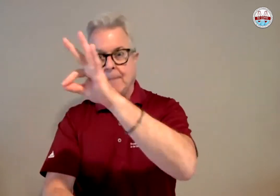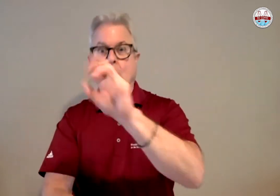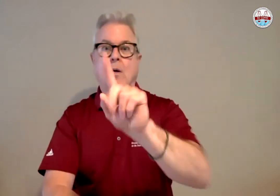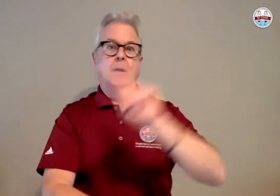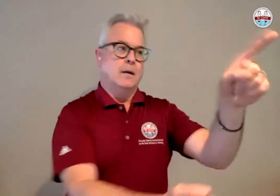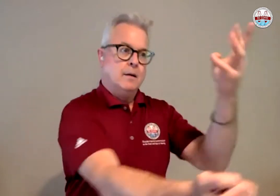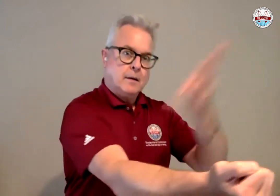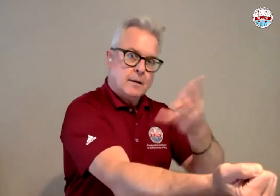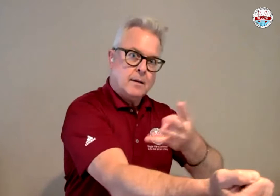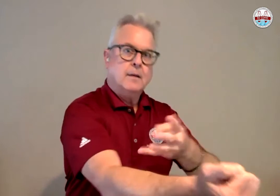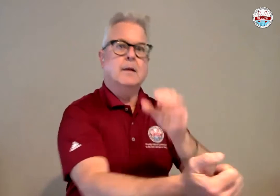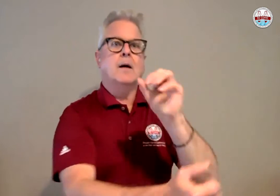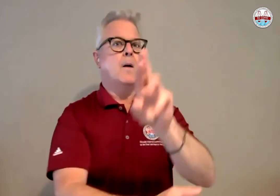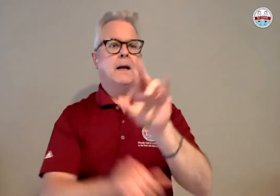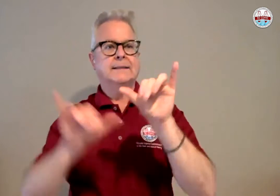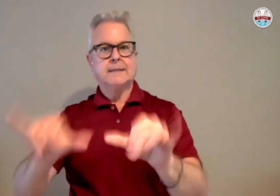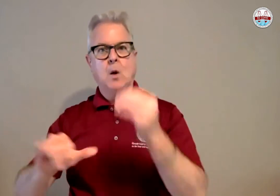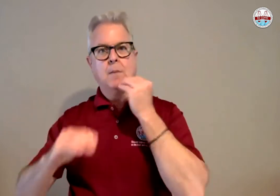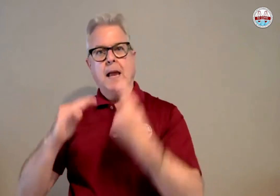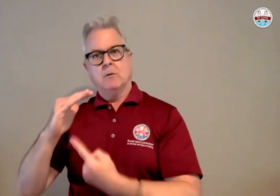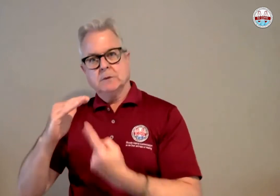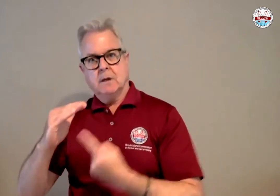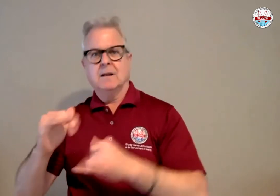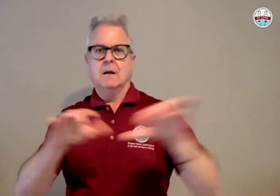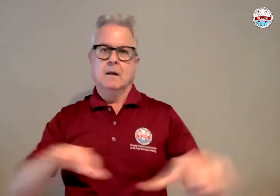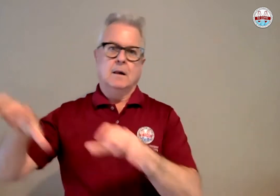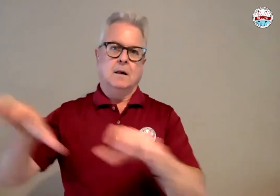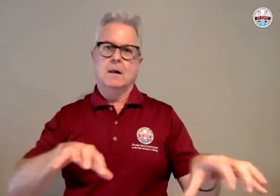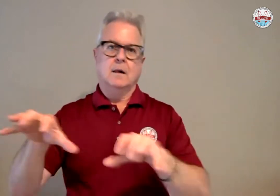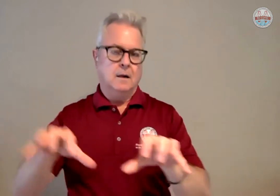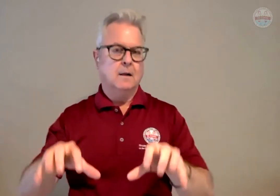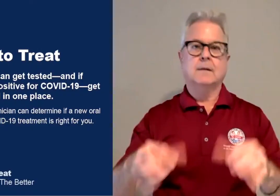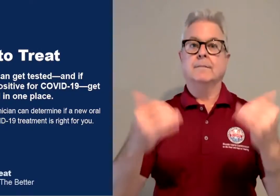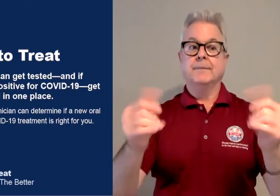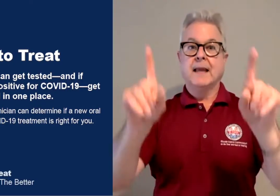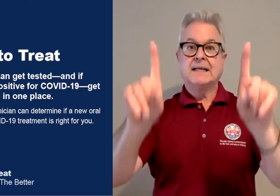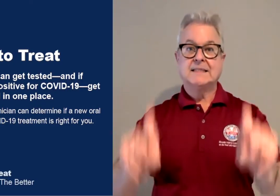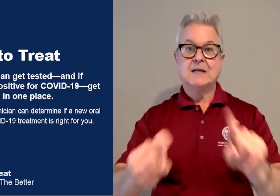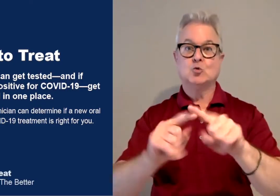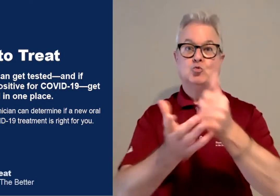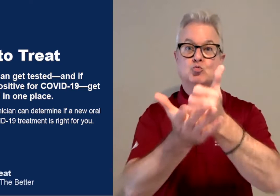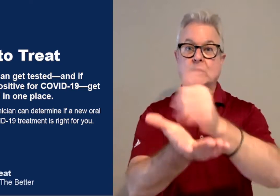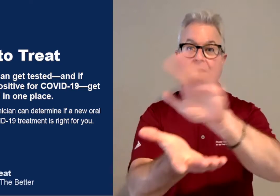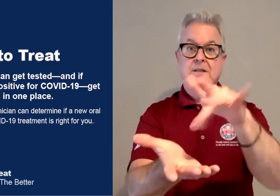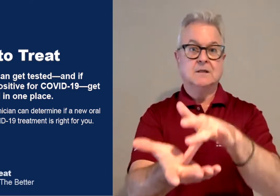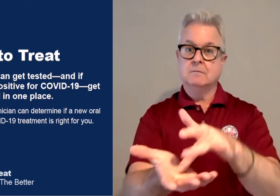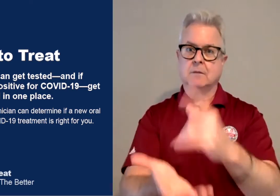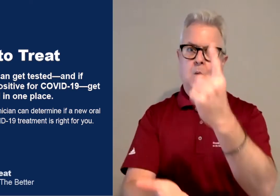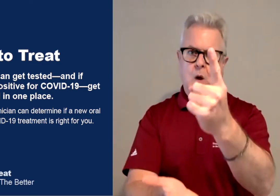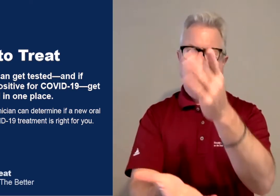pick up your medication at a pharmacy, then go home and isolate yourself for 5 to 10 days and so forth, which could take several days. With the